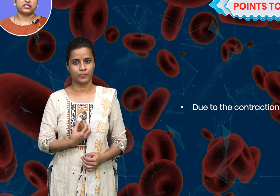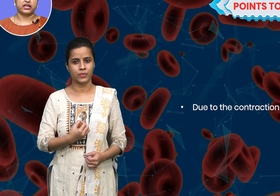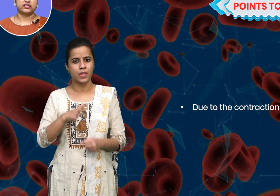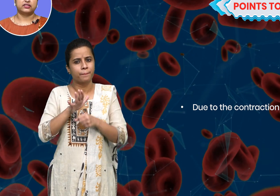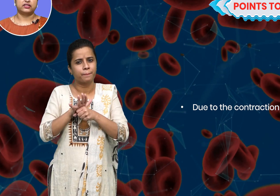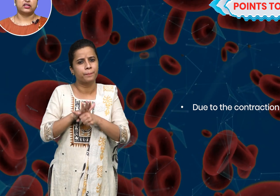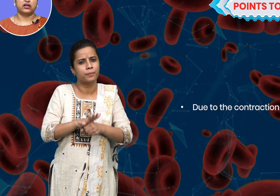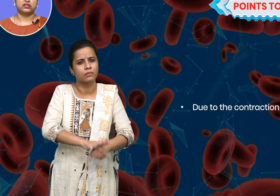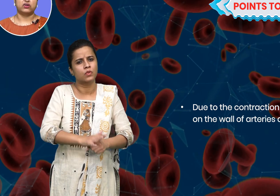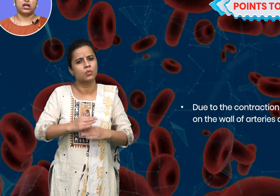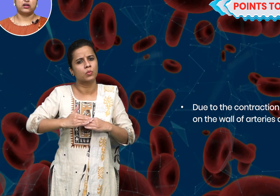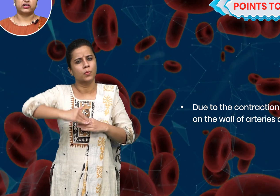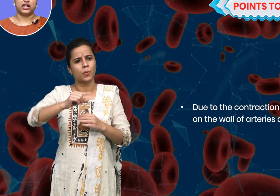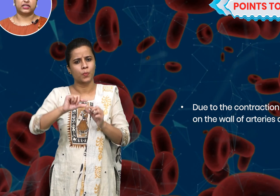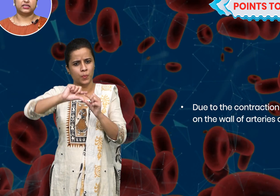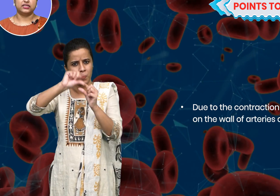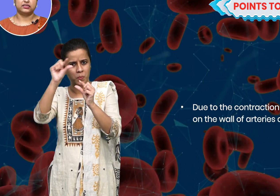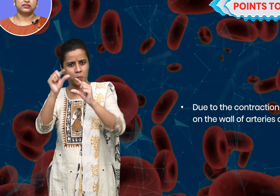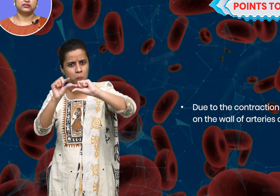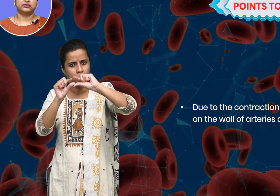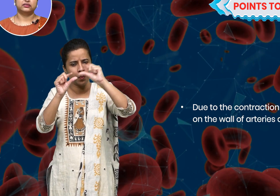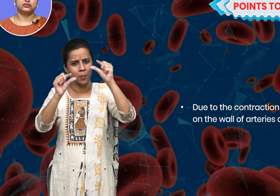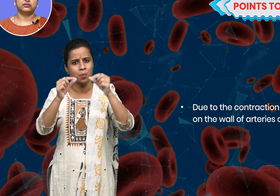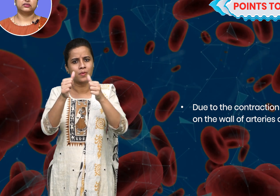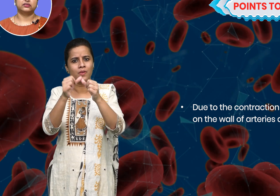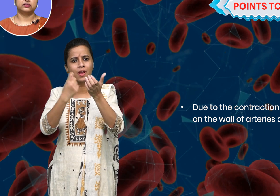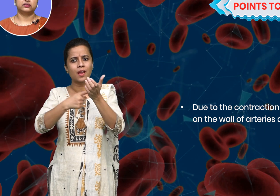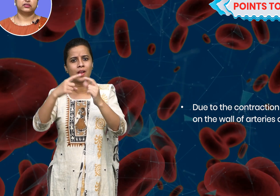pressure is exerted on the wall of arteries